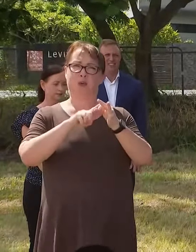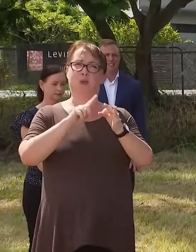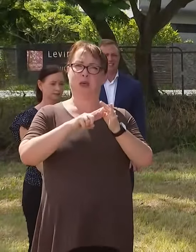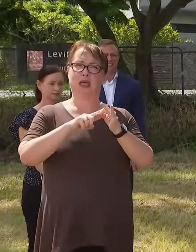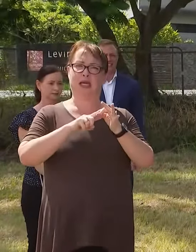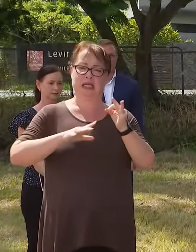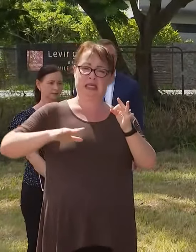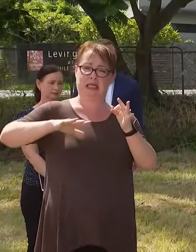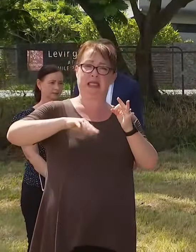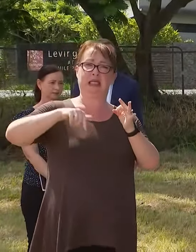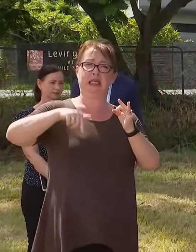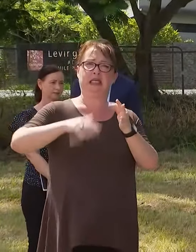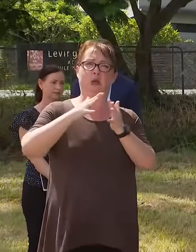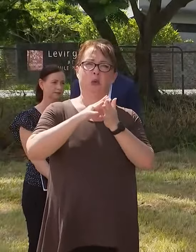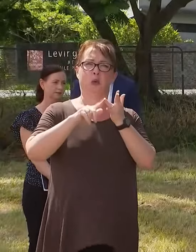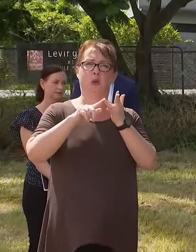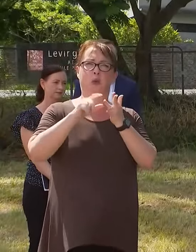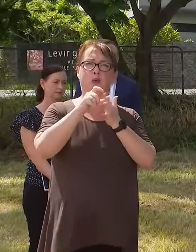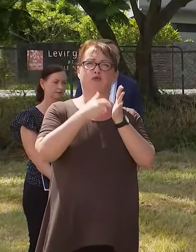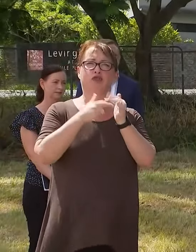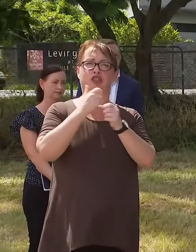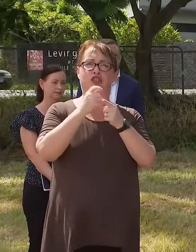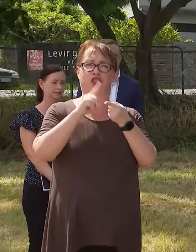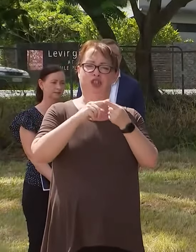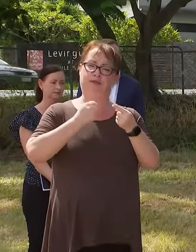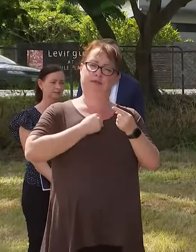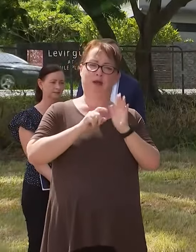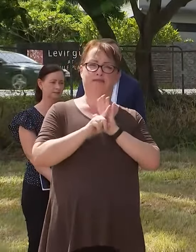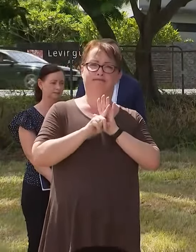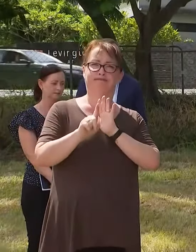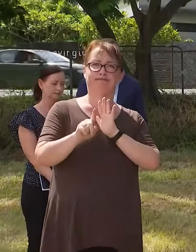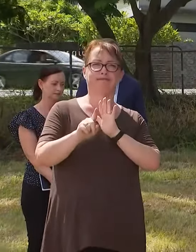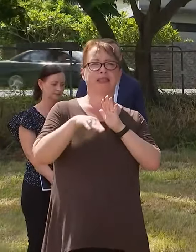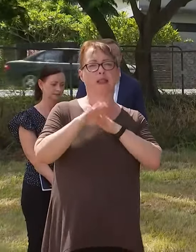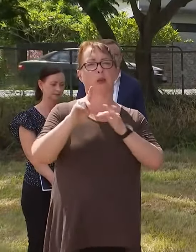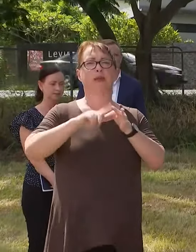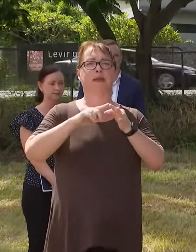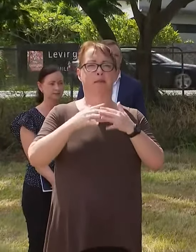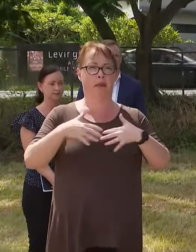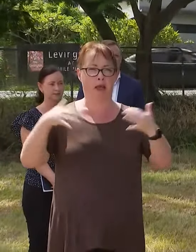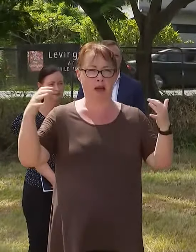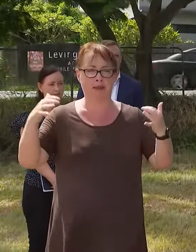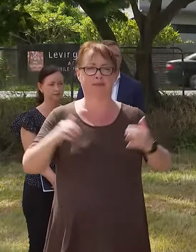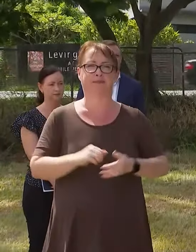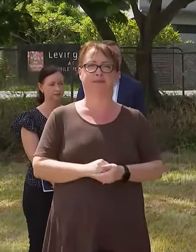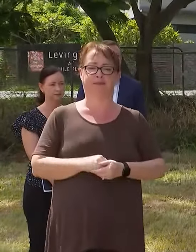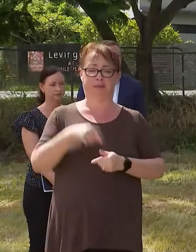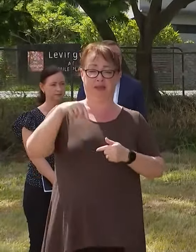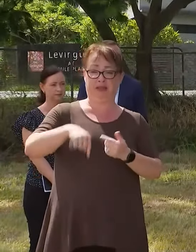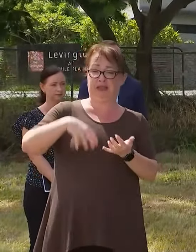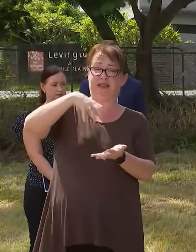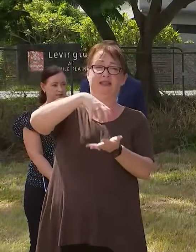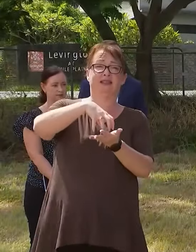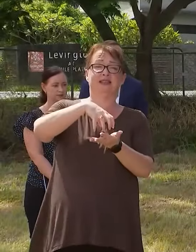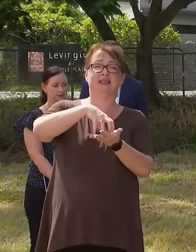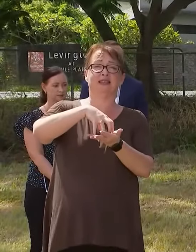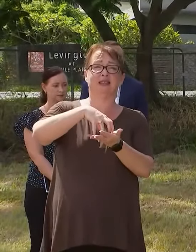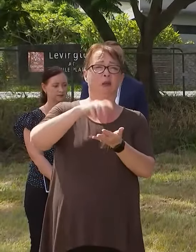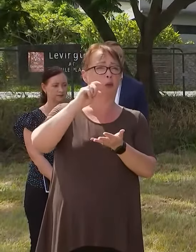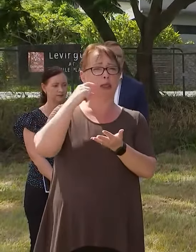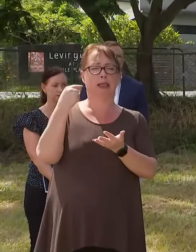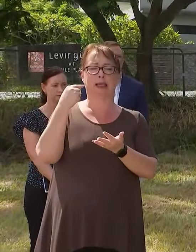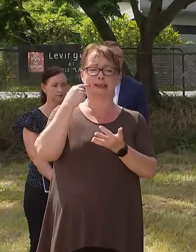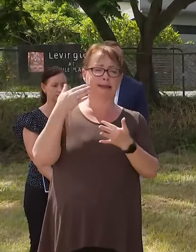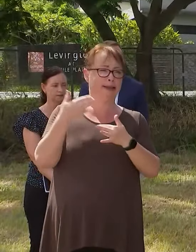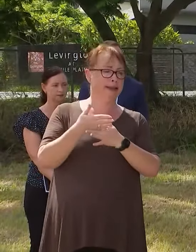electorate of Woodridge that I'm so proud to represent in the Queensland Parliament. The site of this satellite hospital will be just so accessible.